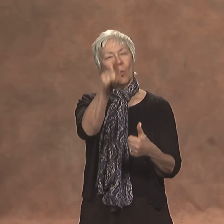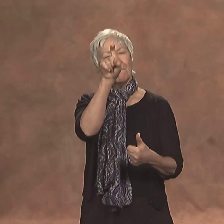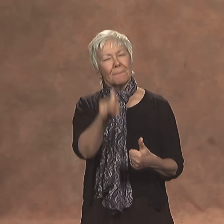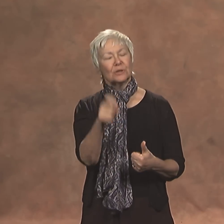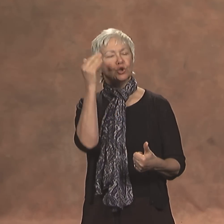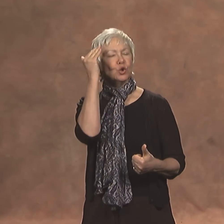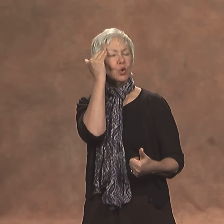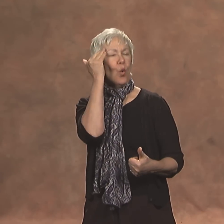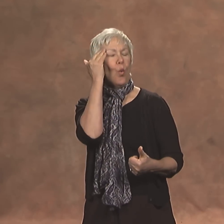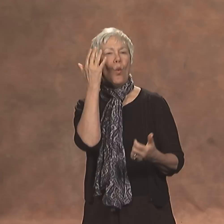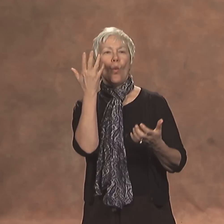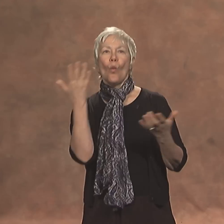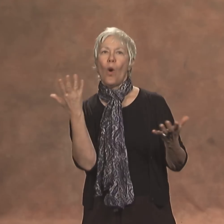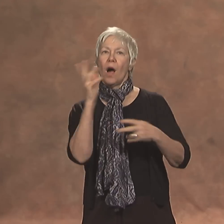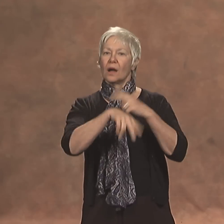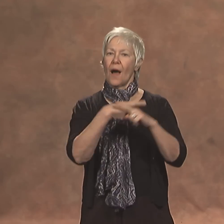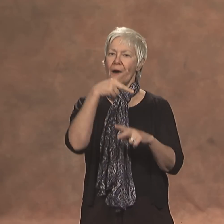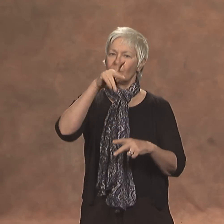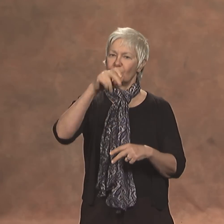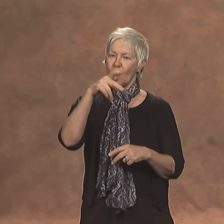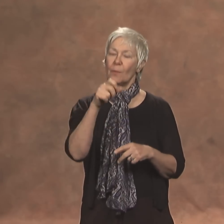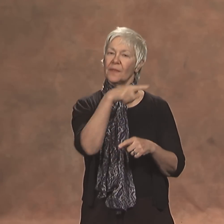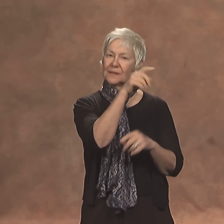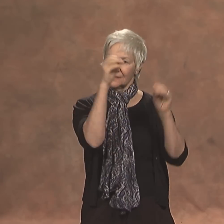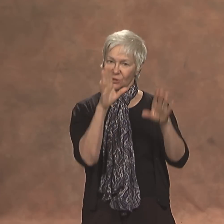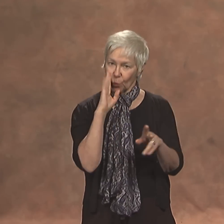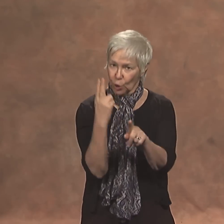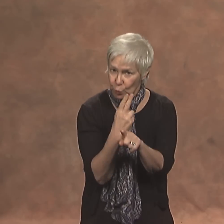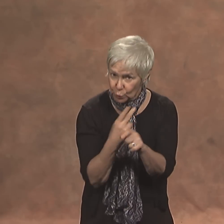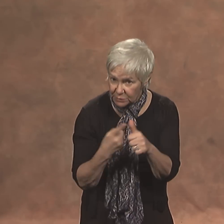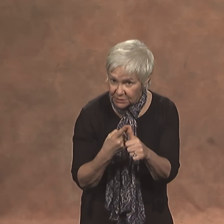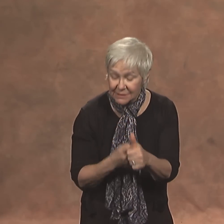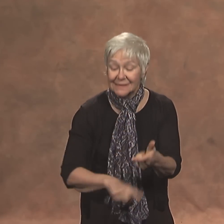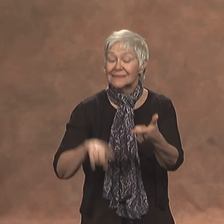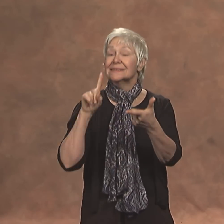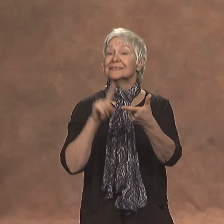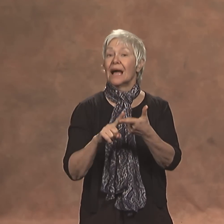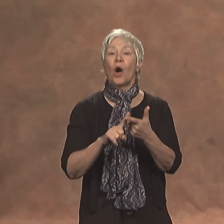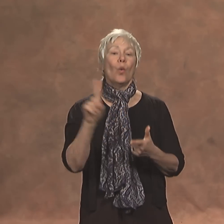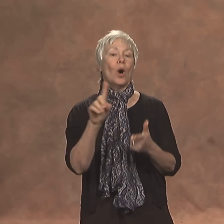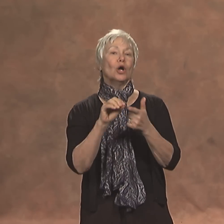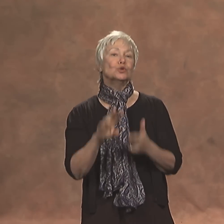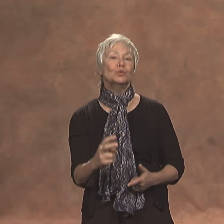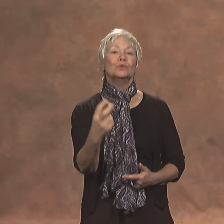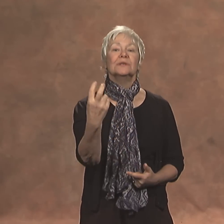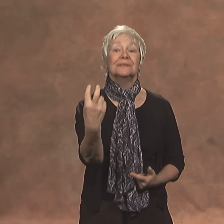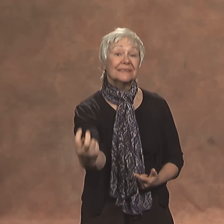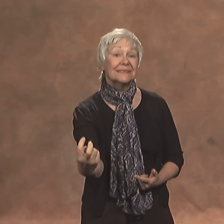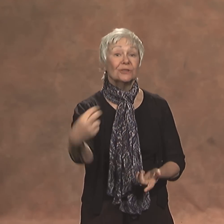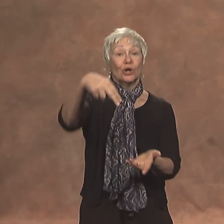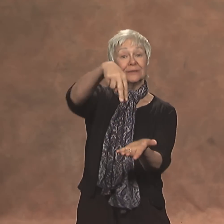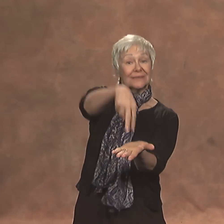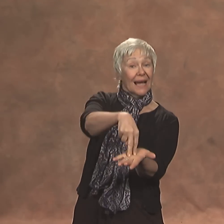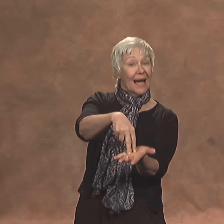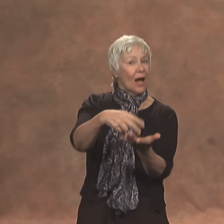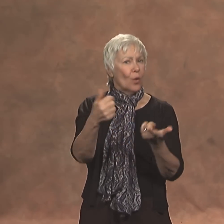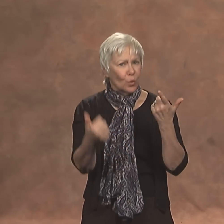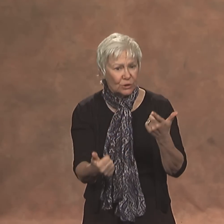up in order to interpret the experiment so that the students have full access. Also